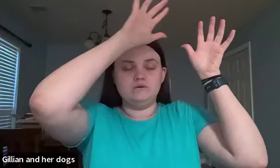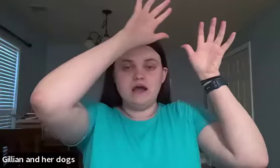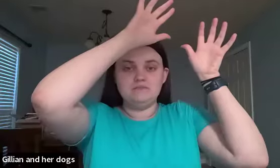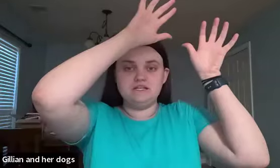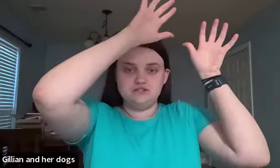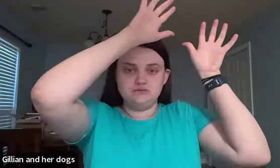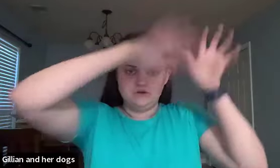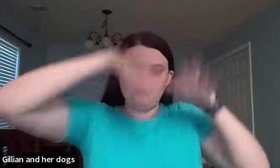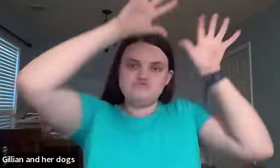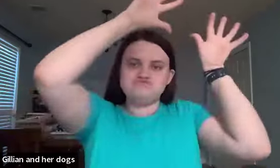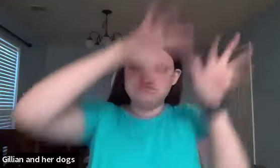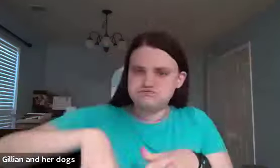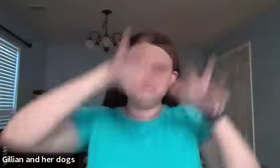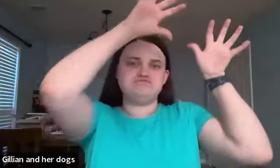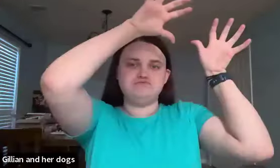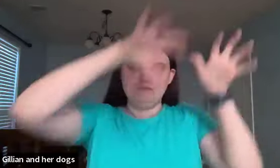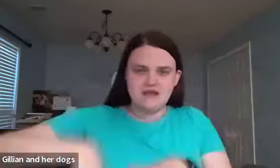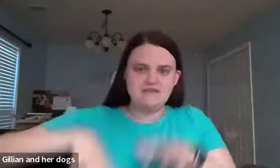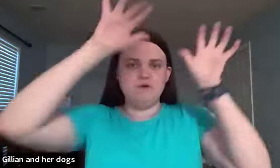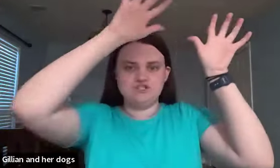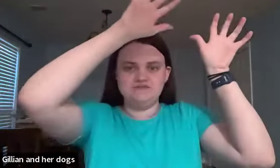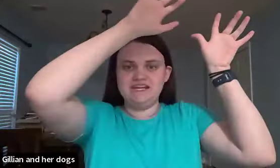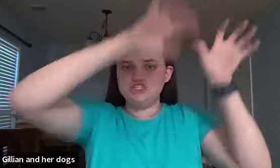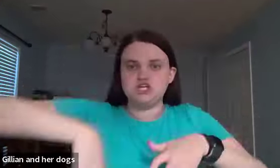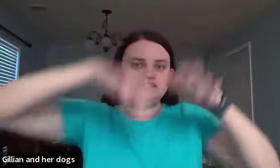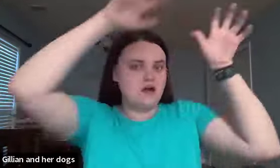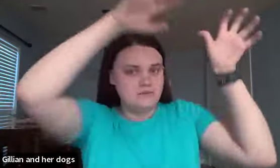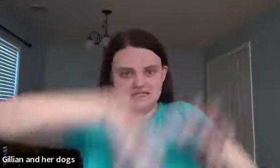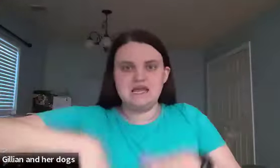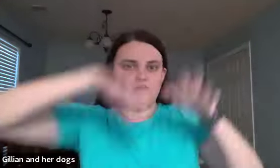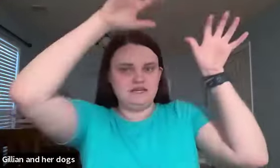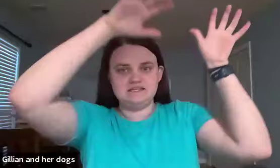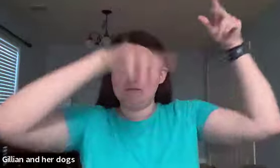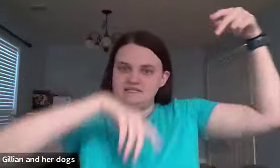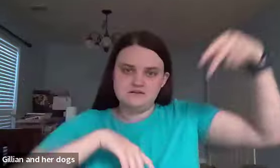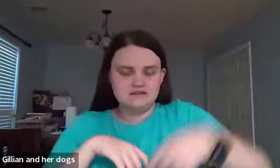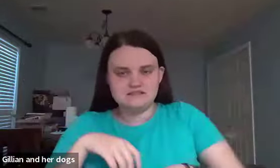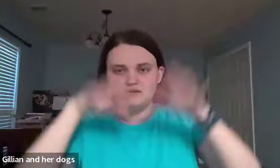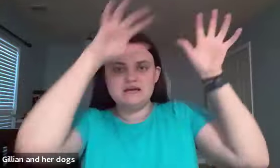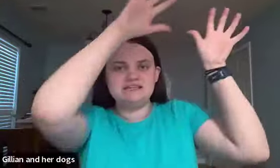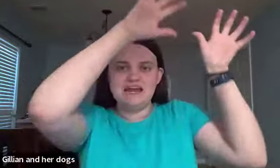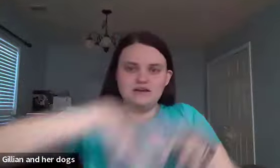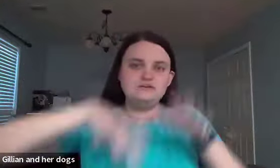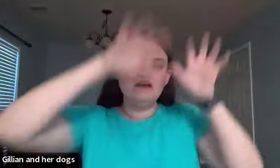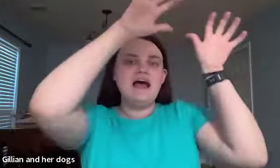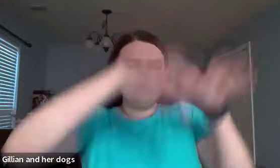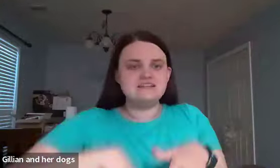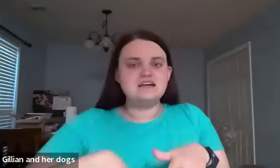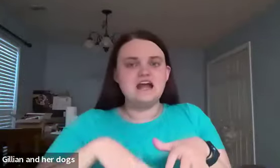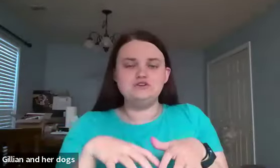what will happen is you make that motion of it is just coming down, like it is coming down sideways and angled. And that's kind of how